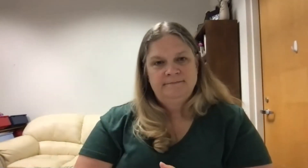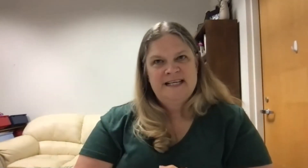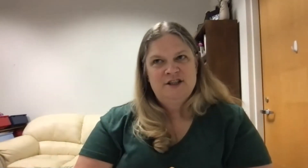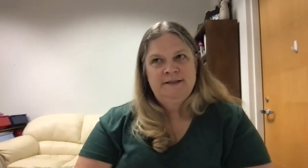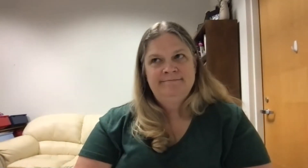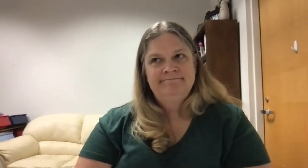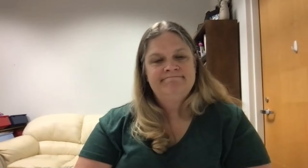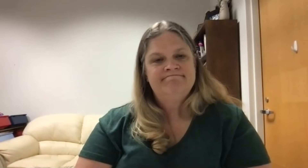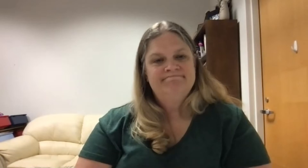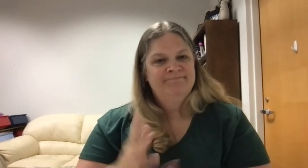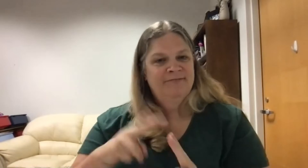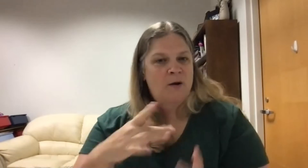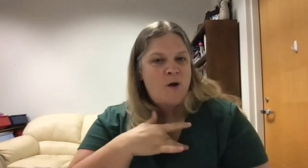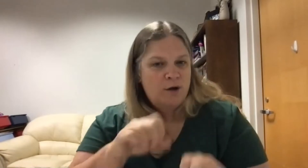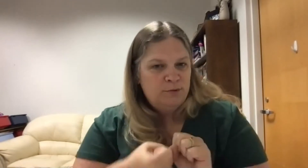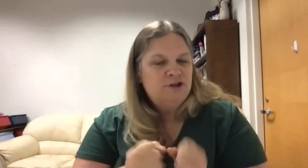I mean, just wow.